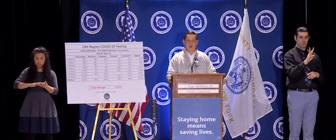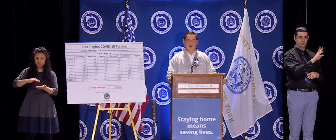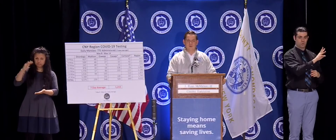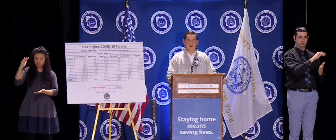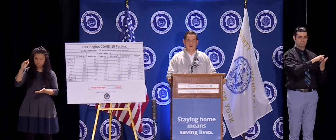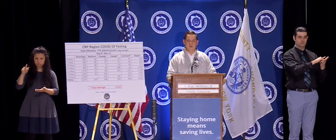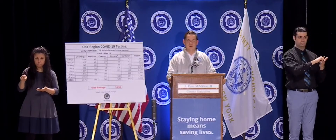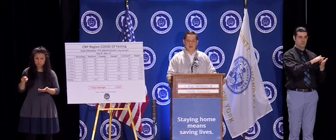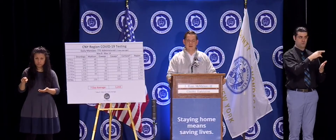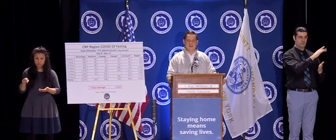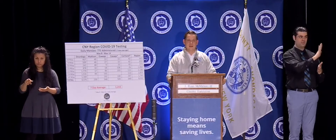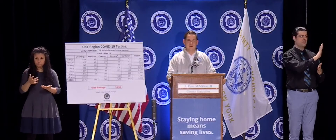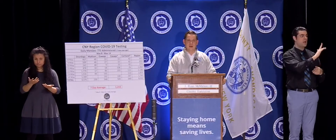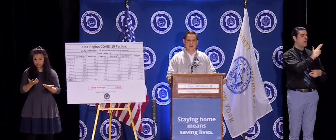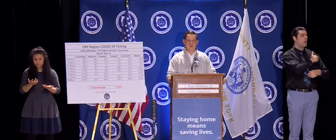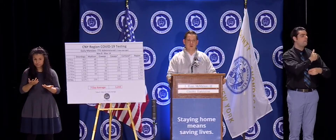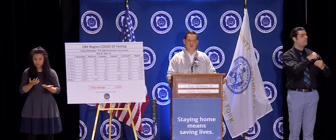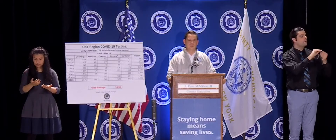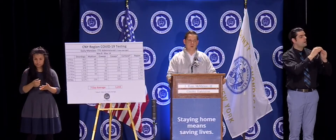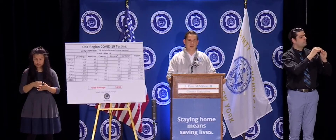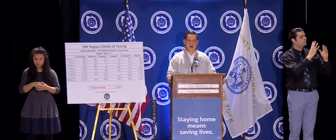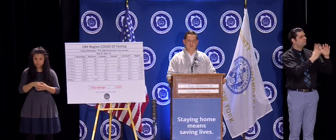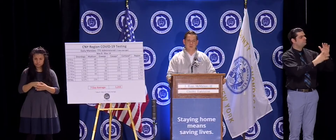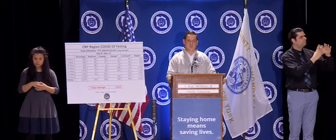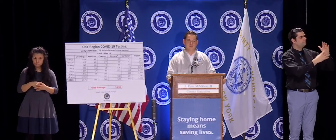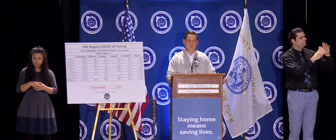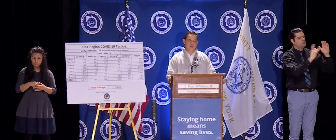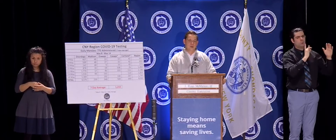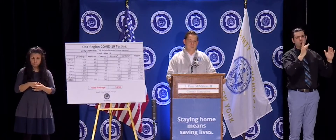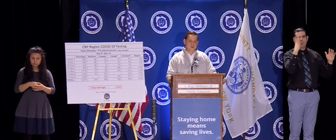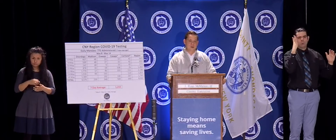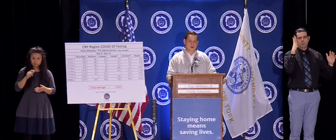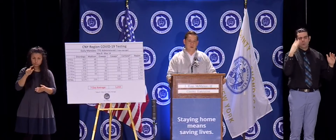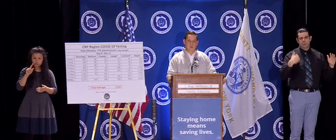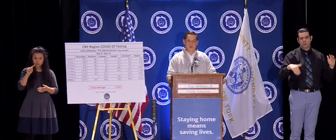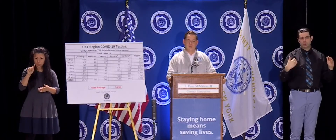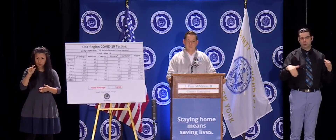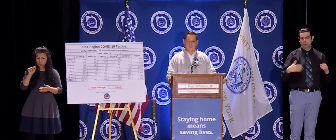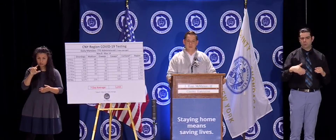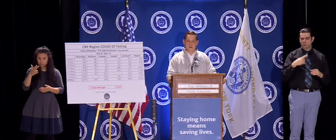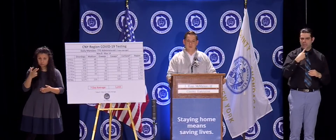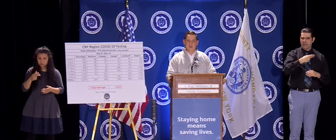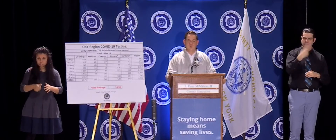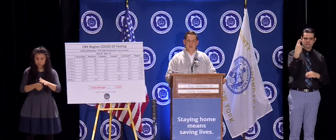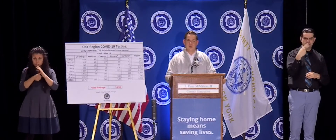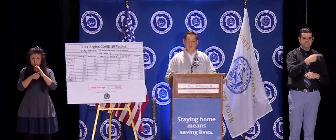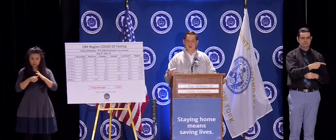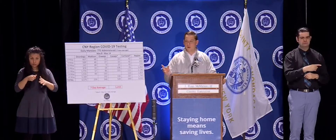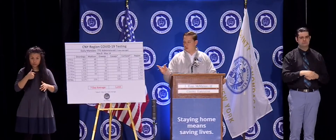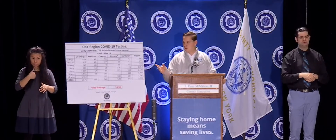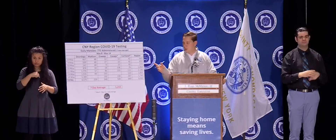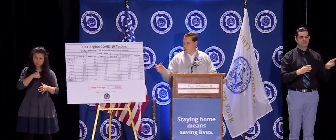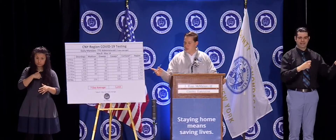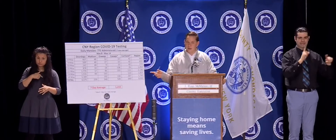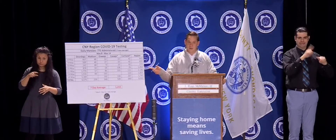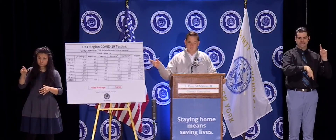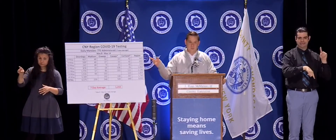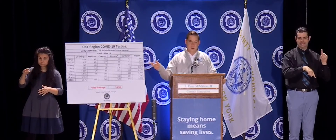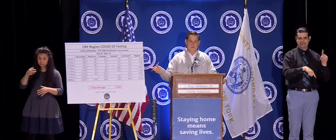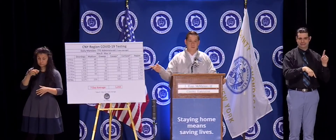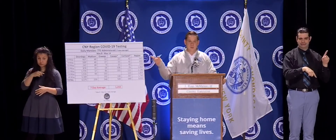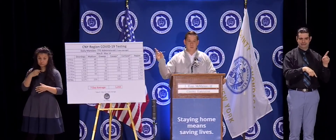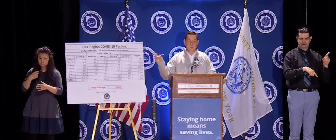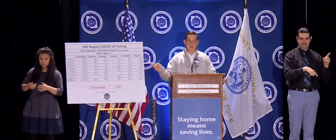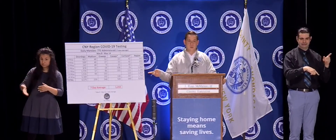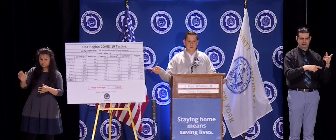really out of the county executive can't control who's going to the hospital. So, you know, things we can control, like we did,